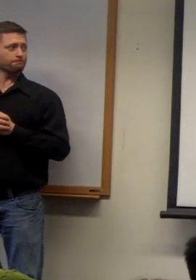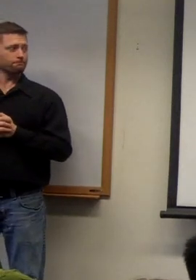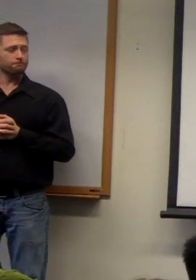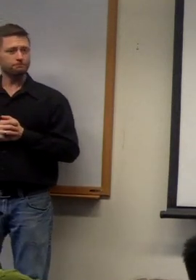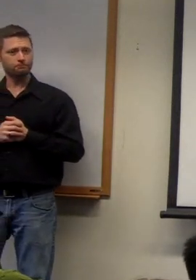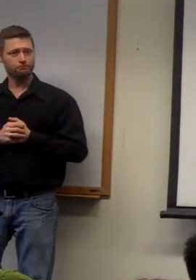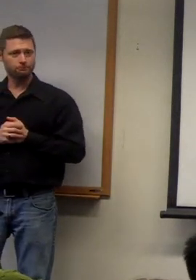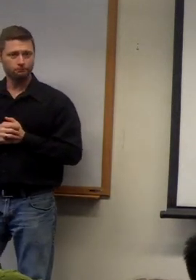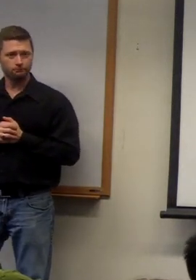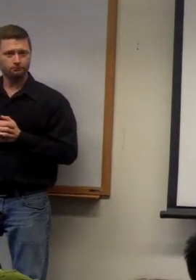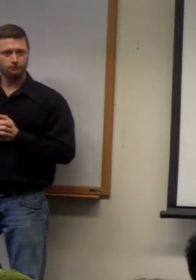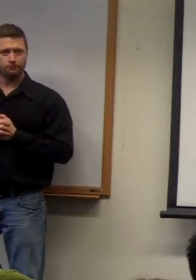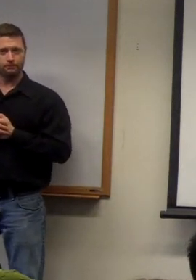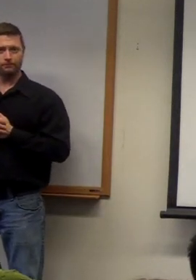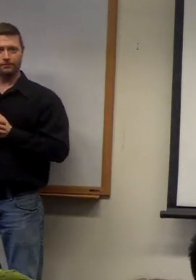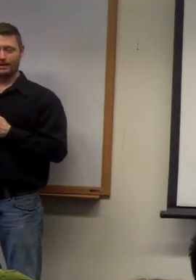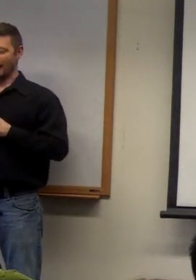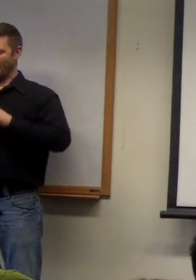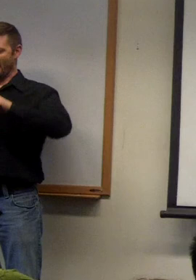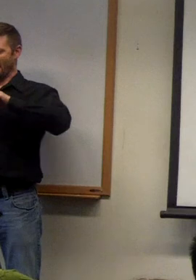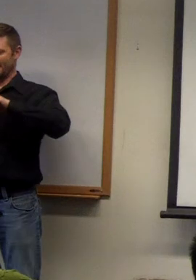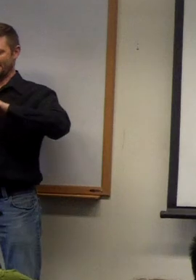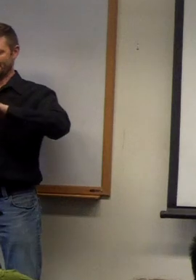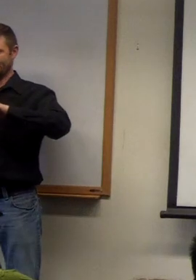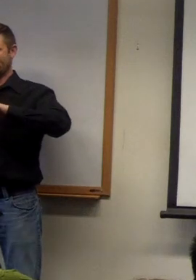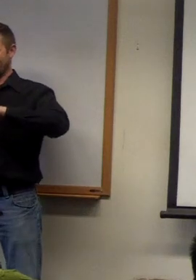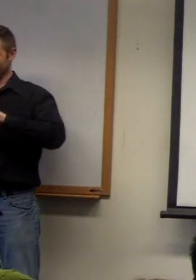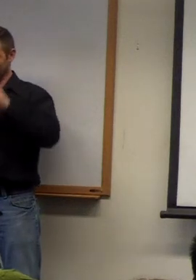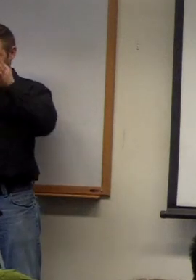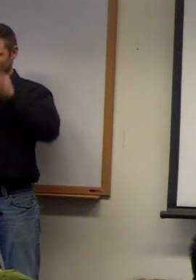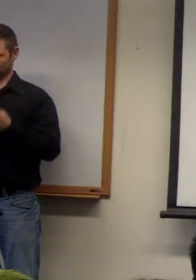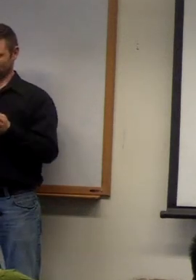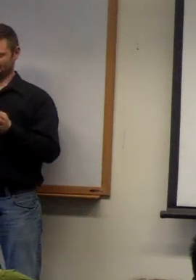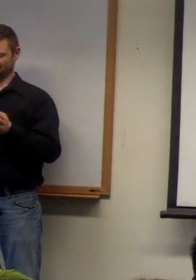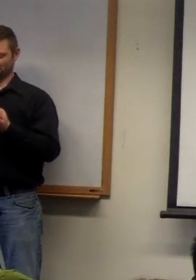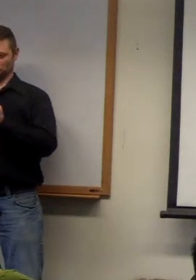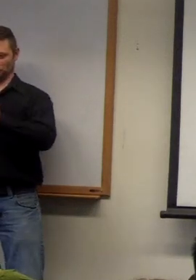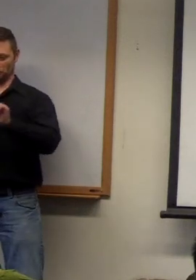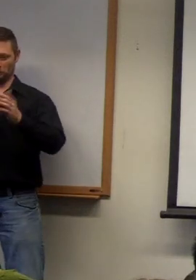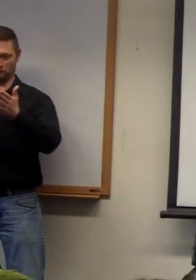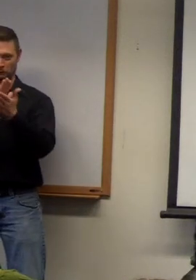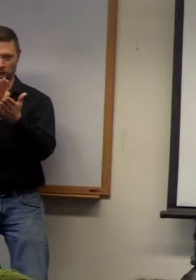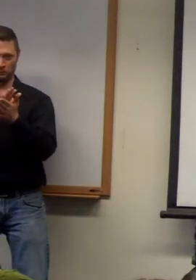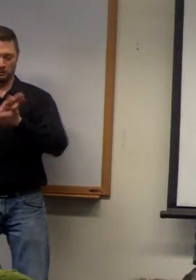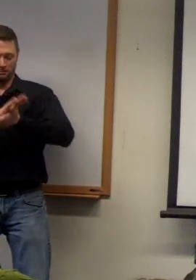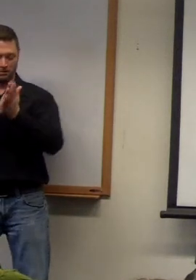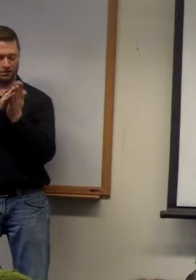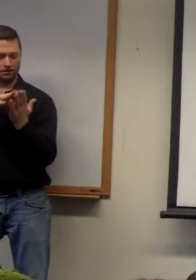So I can't not decide to go to school or, you know, do